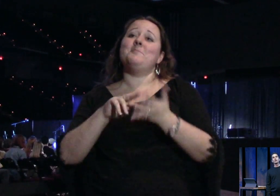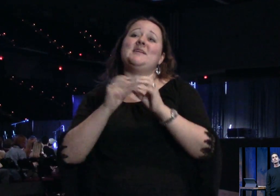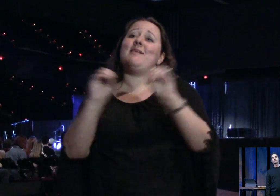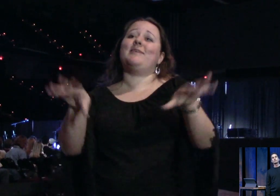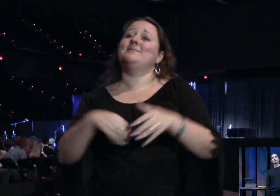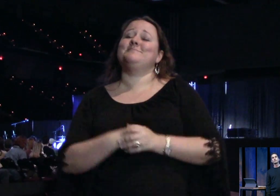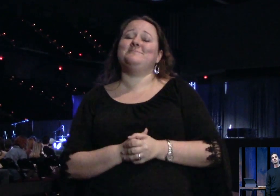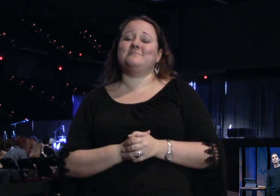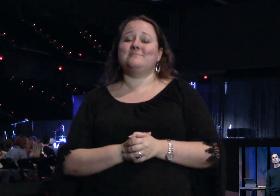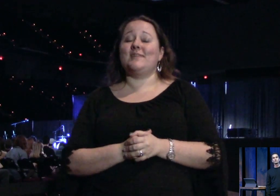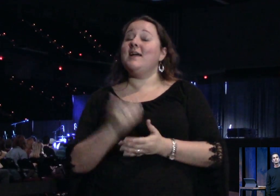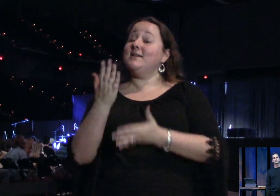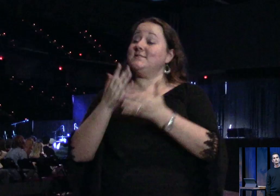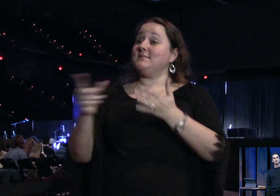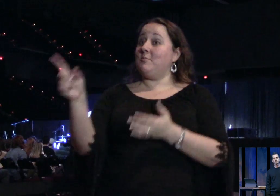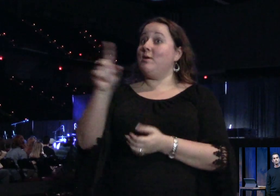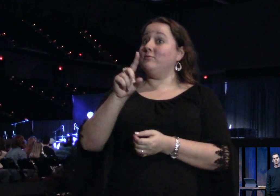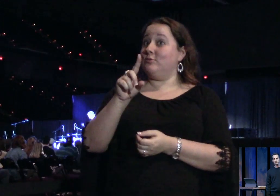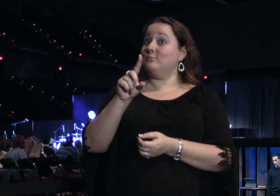meaningless.